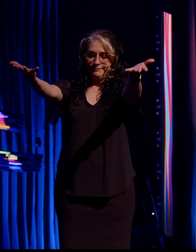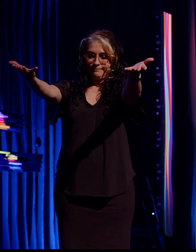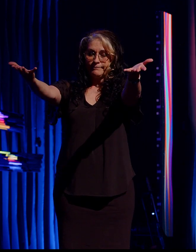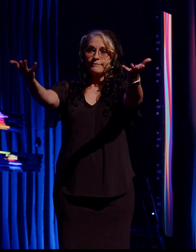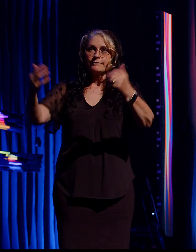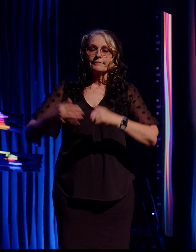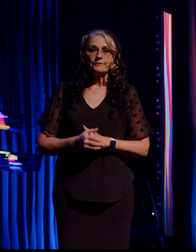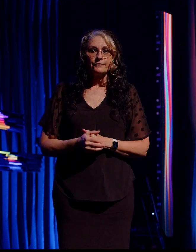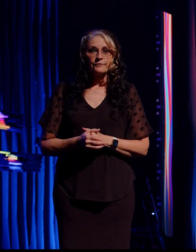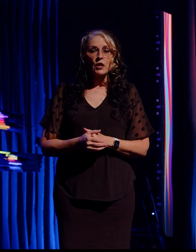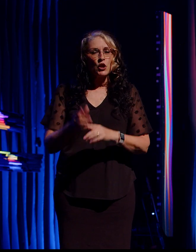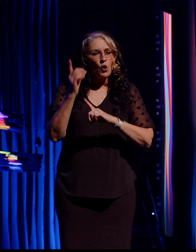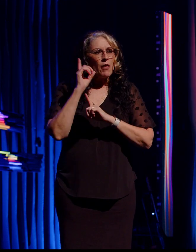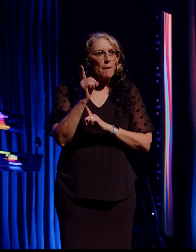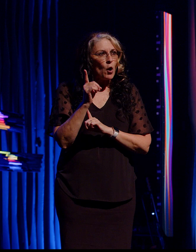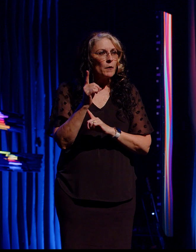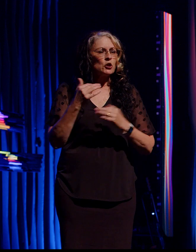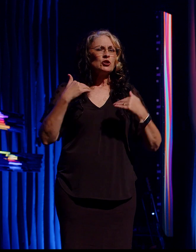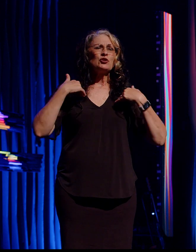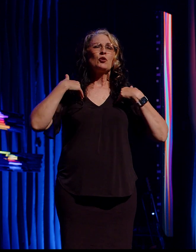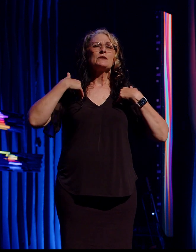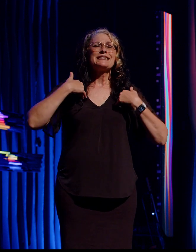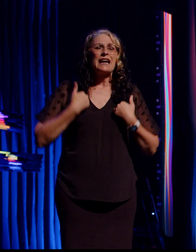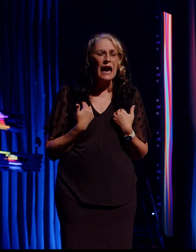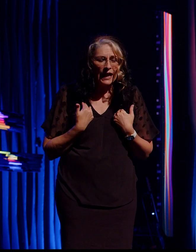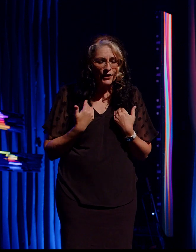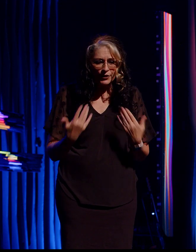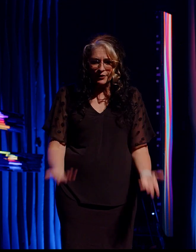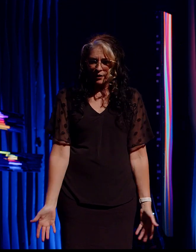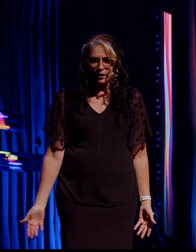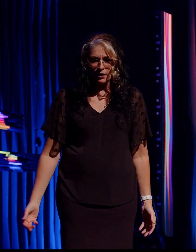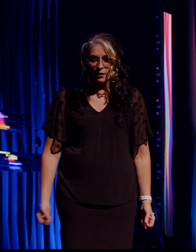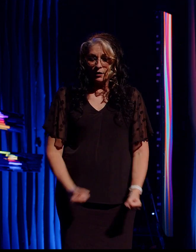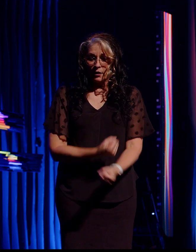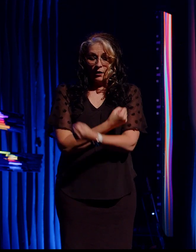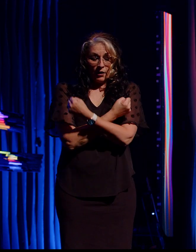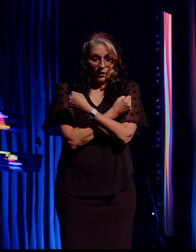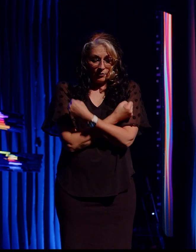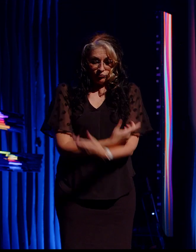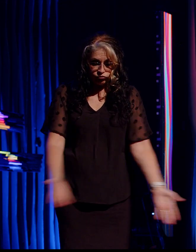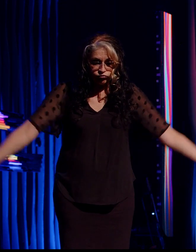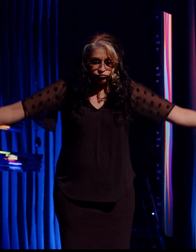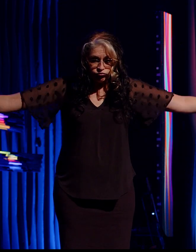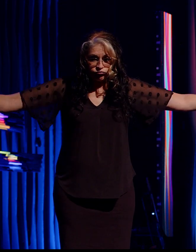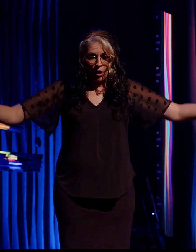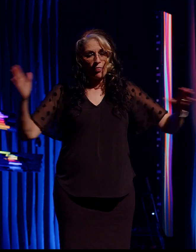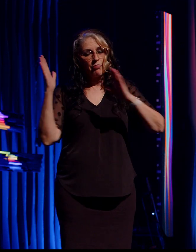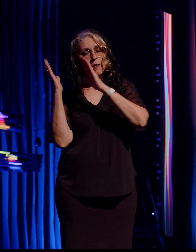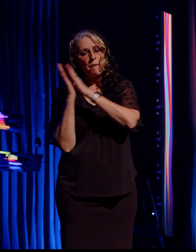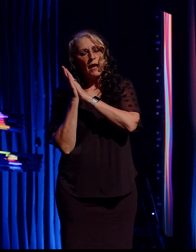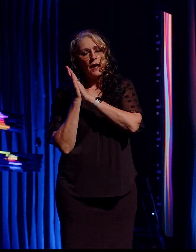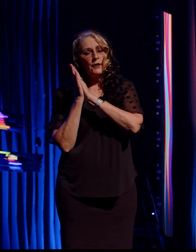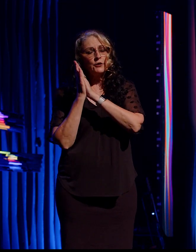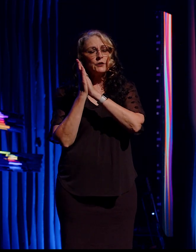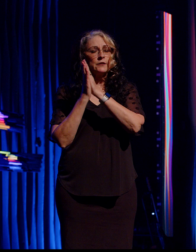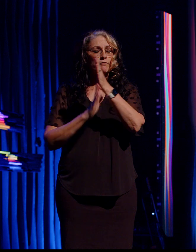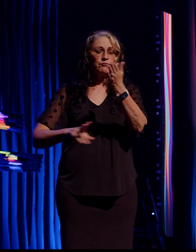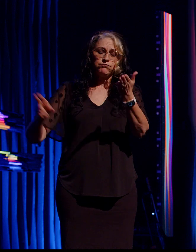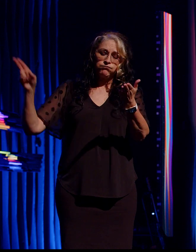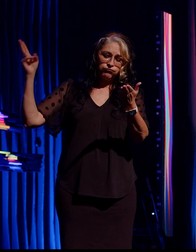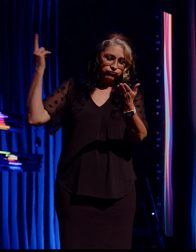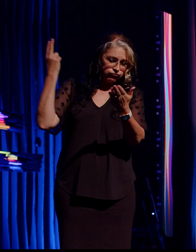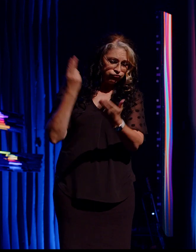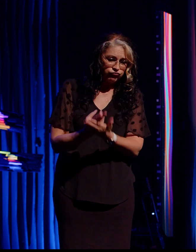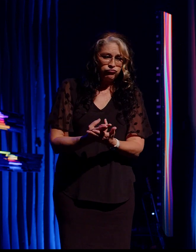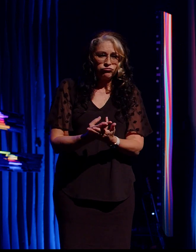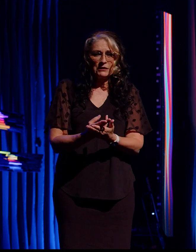you. You know those moments where you're so tired and you just throw yourself on the bed? Oh, it feels so good. When